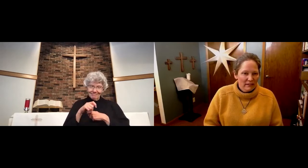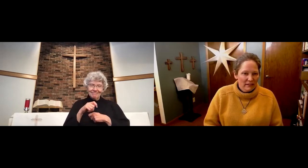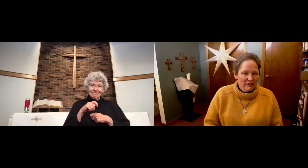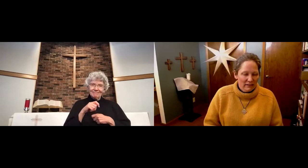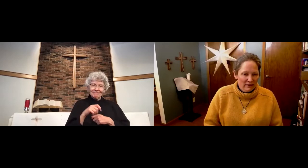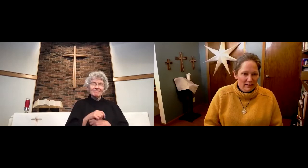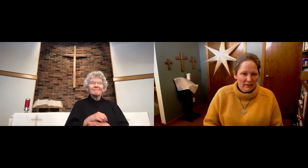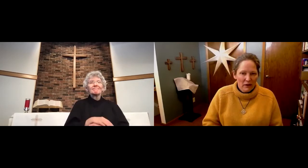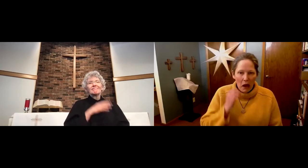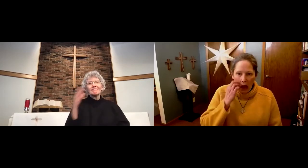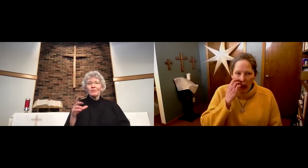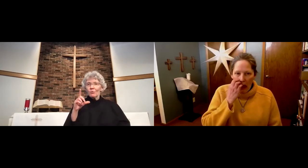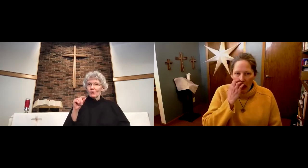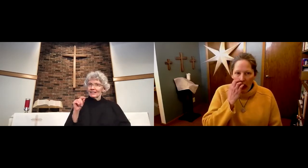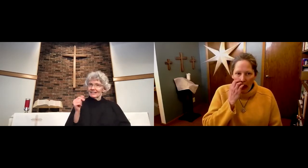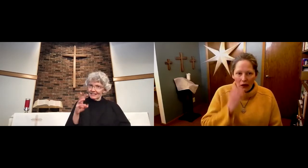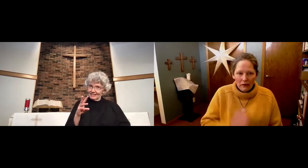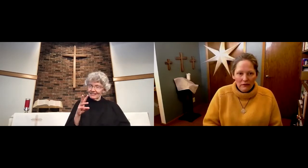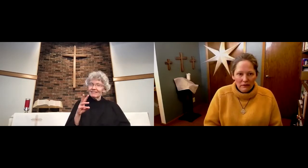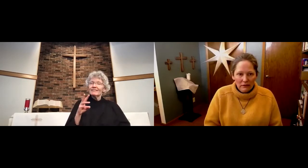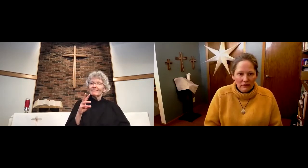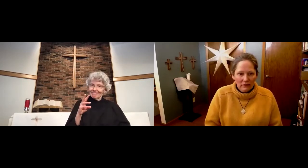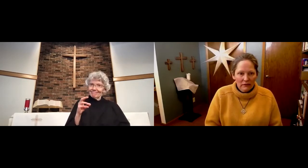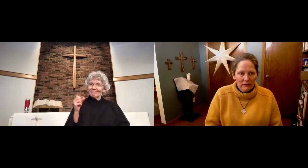In 2008, I had a heart valve replacement.